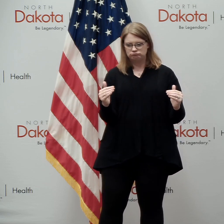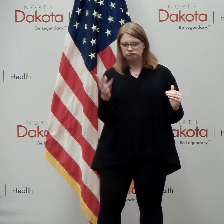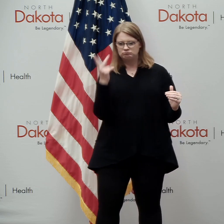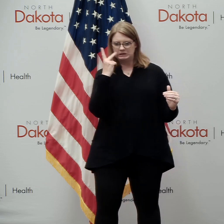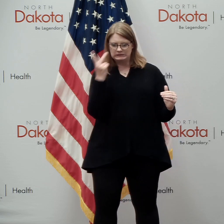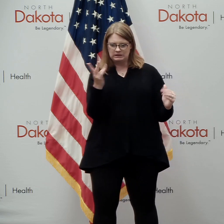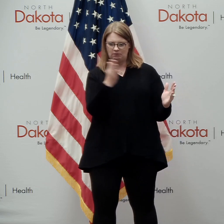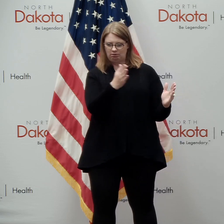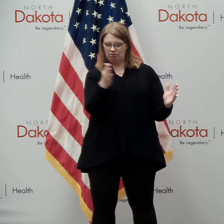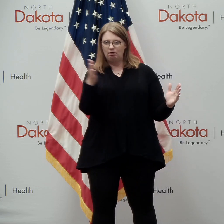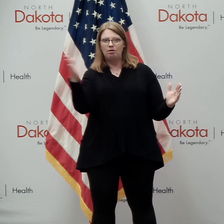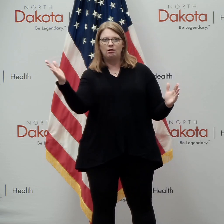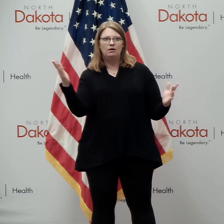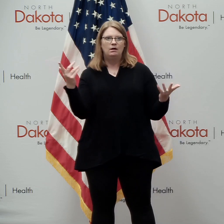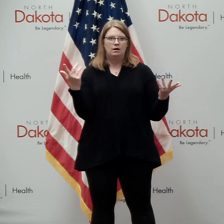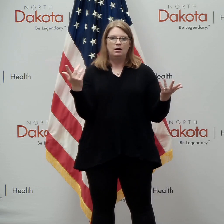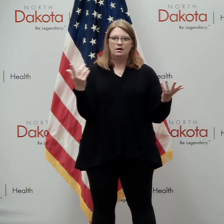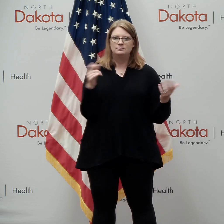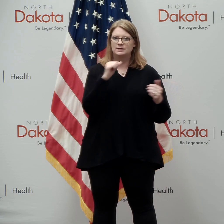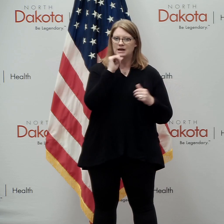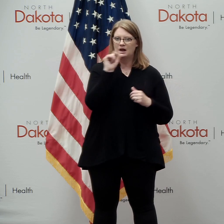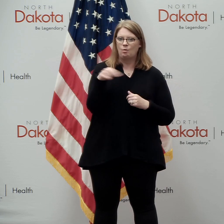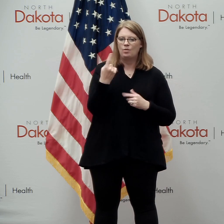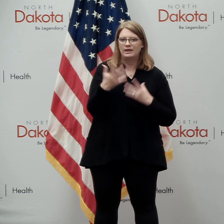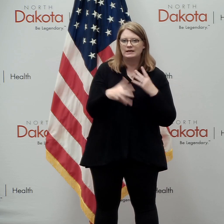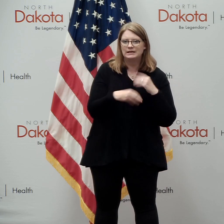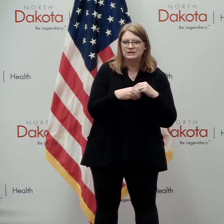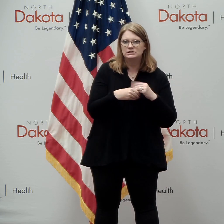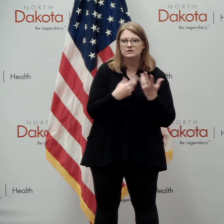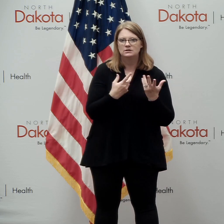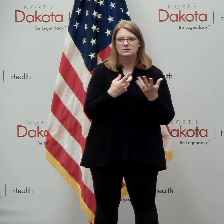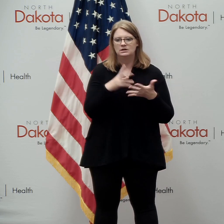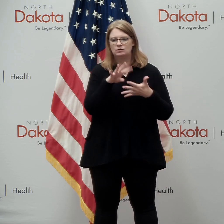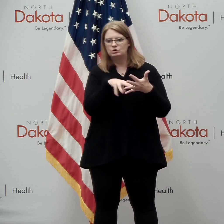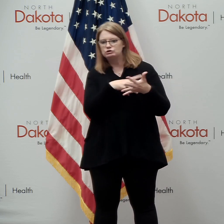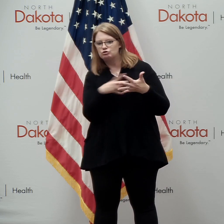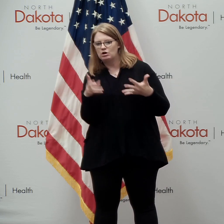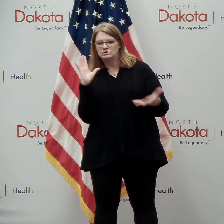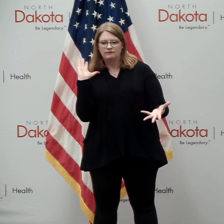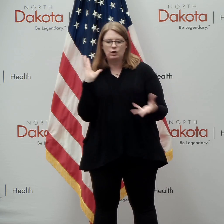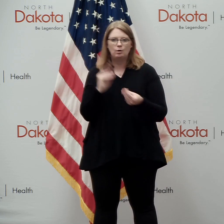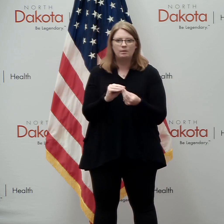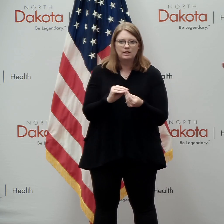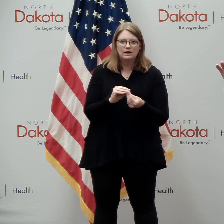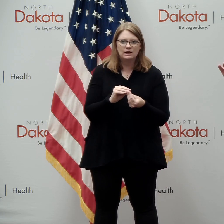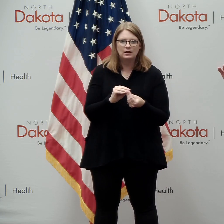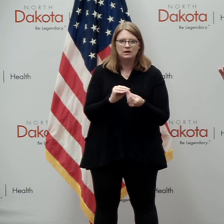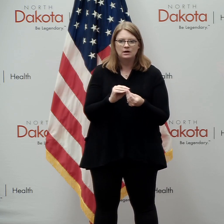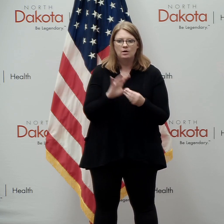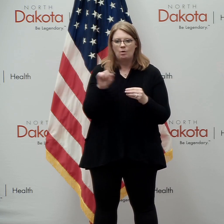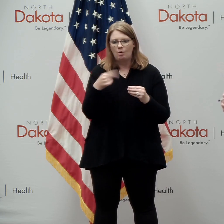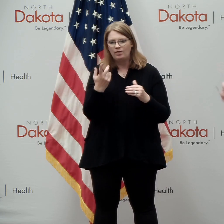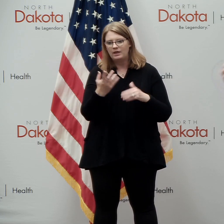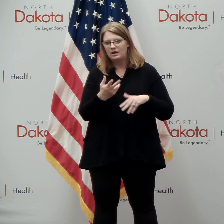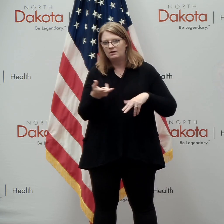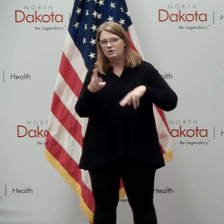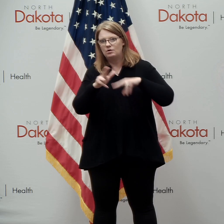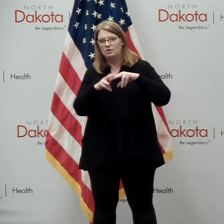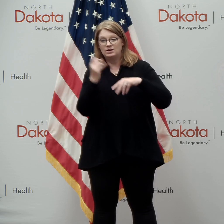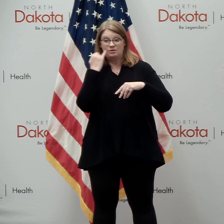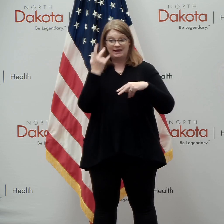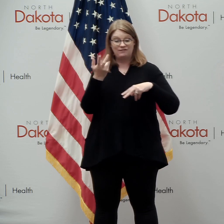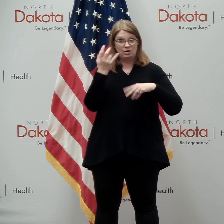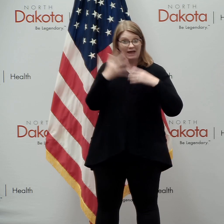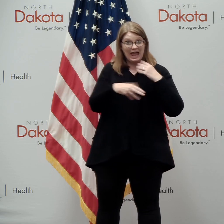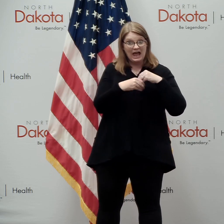got addition and not just addition. We're not just showing charts of cumulative, which, by the way, will only go up. If you add a number to a number,